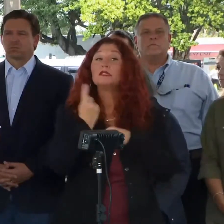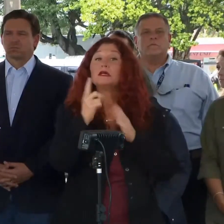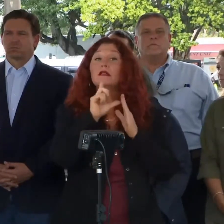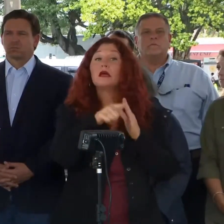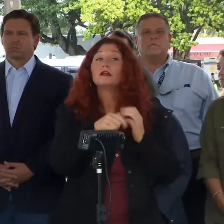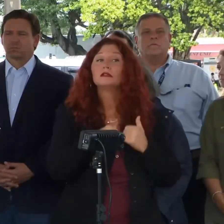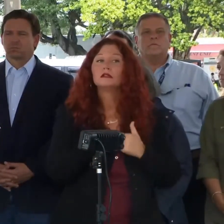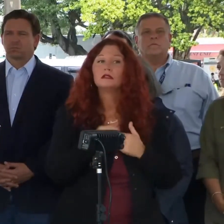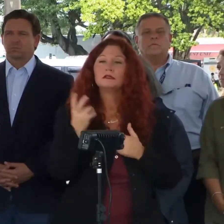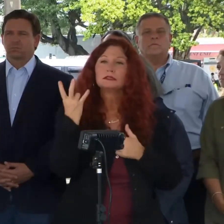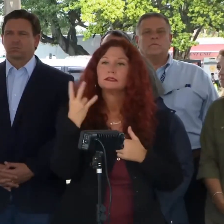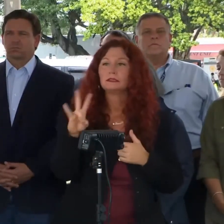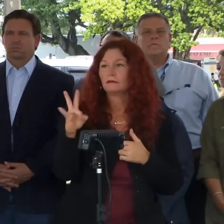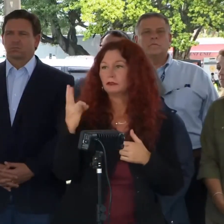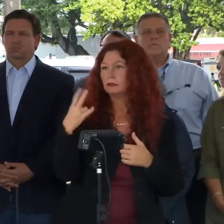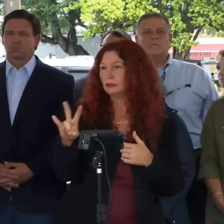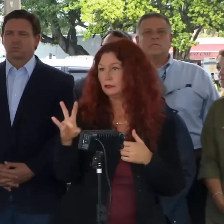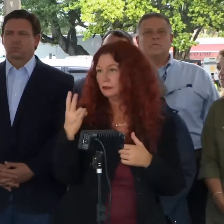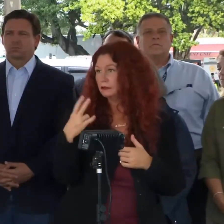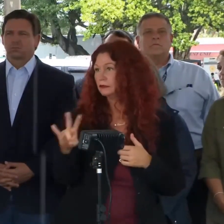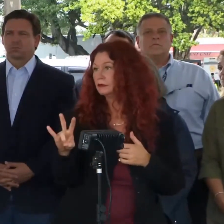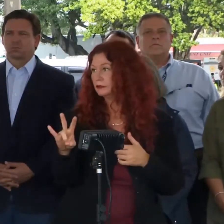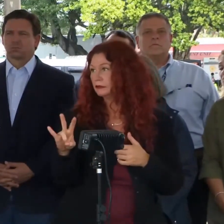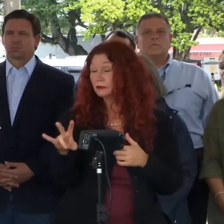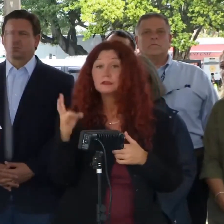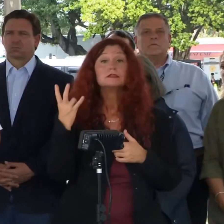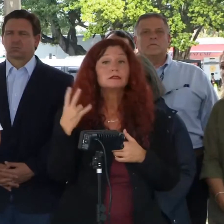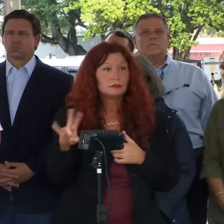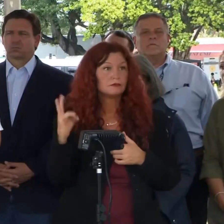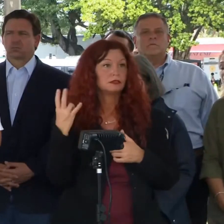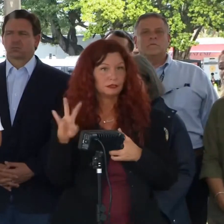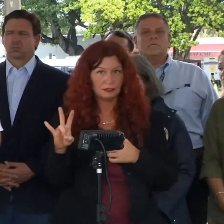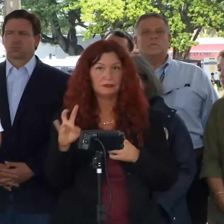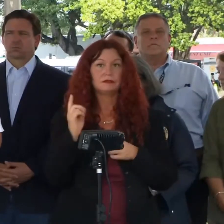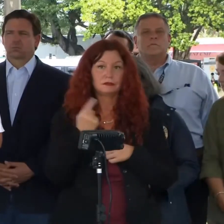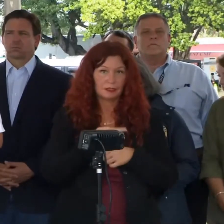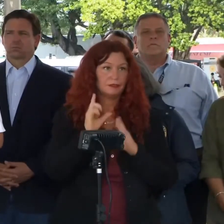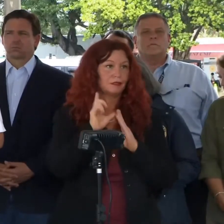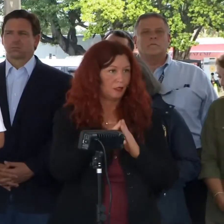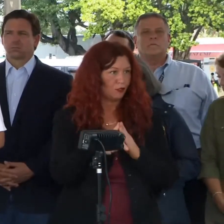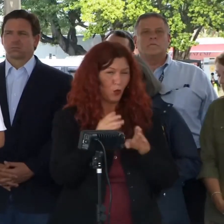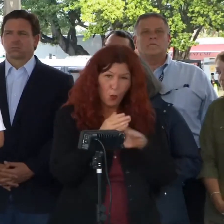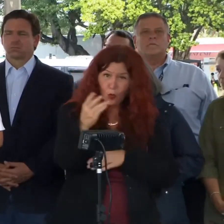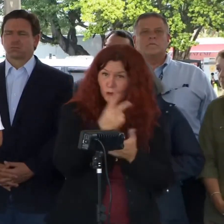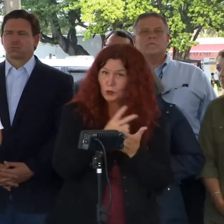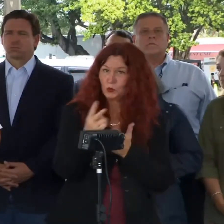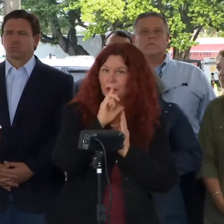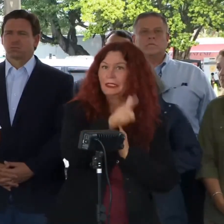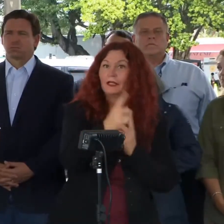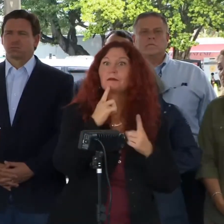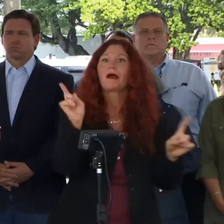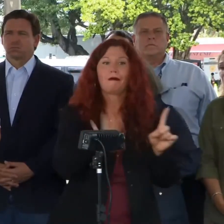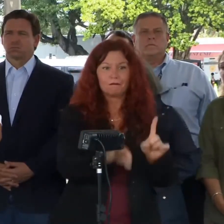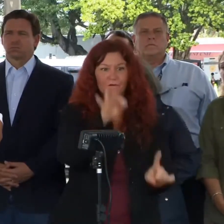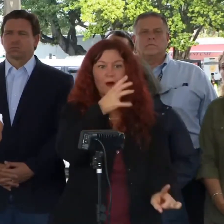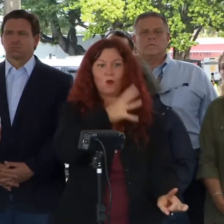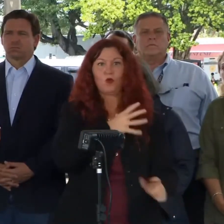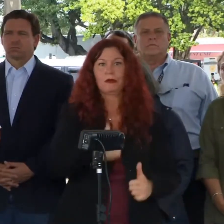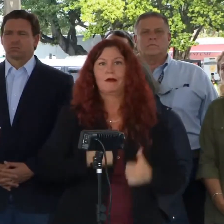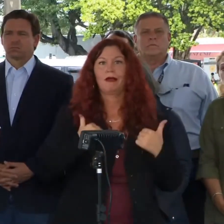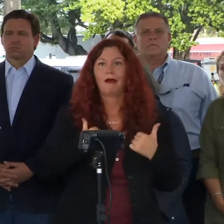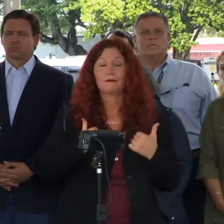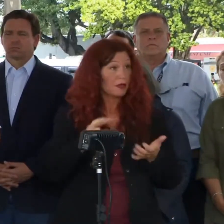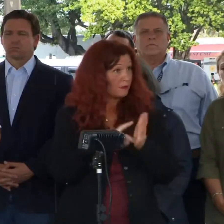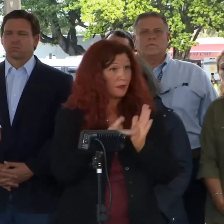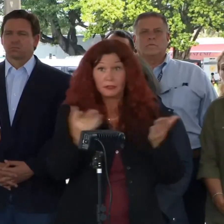earlier, nobody, and the lieutenant governor, nobody's giving up hope here. Nobody's stopping. The work goes on.